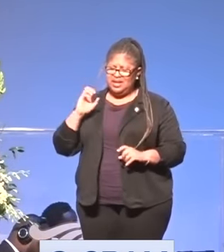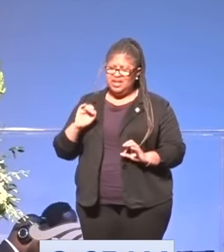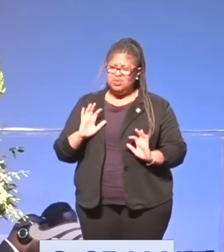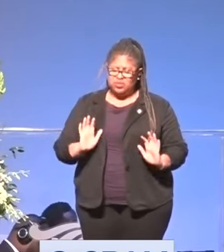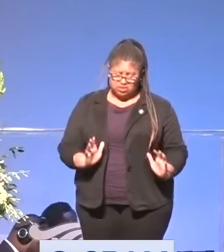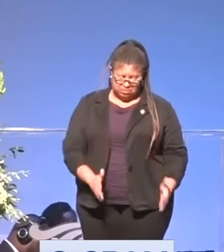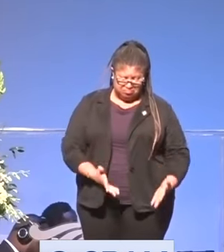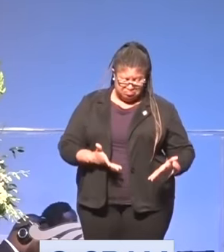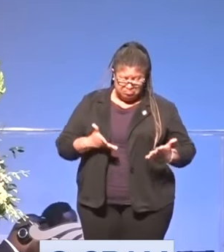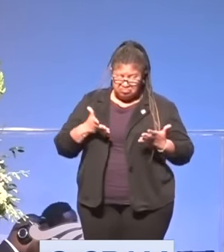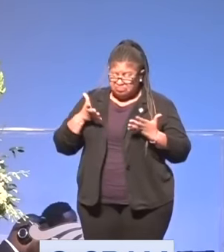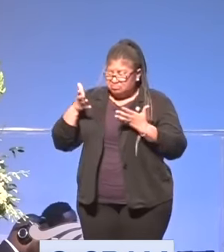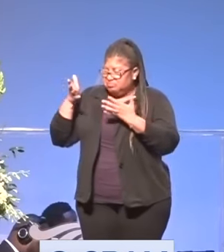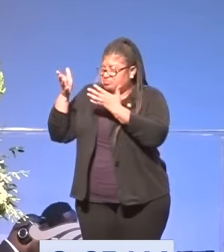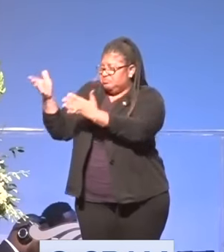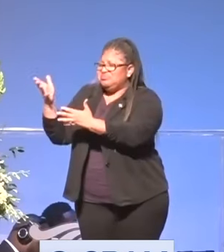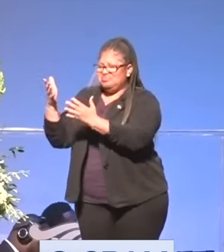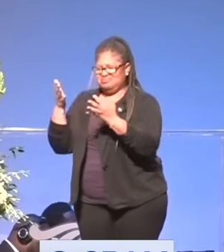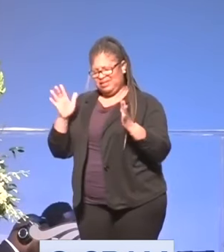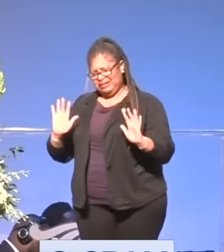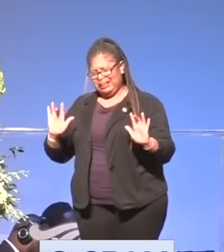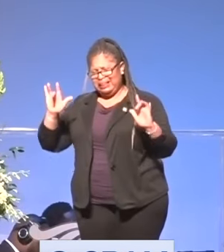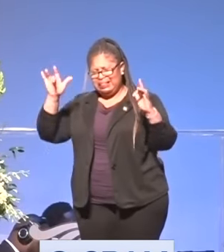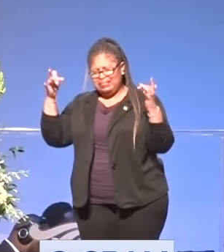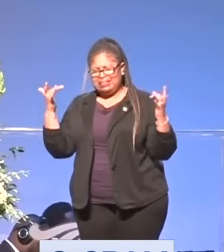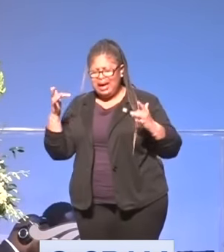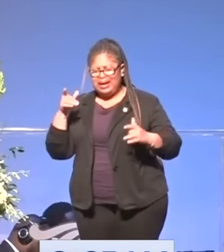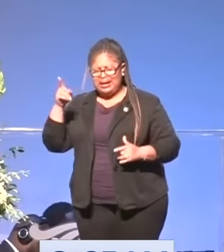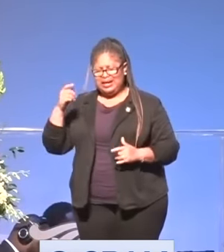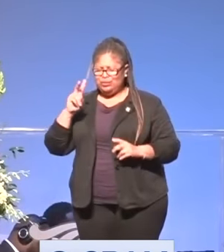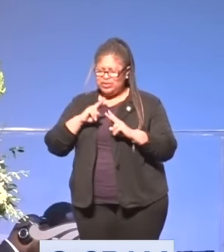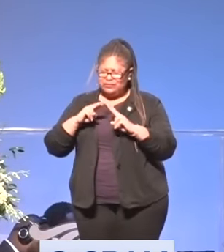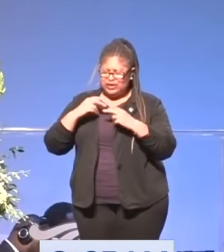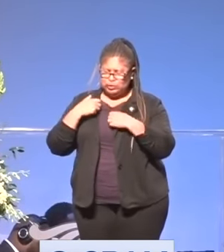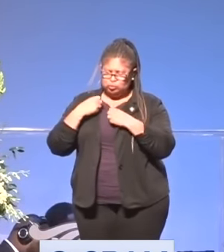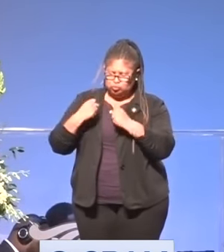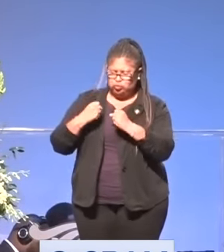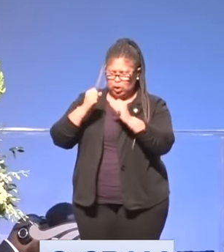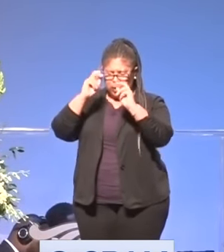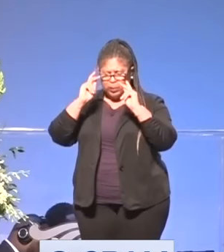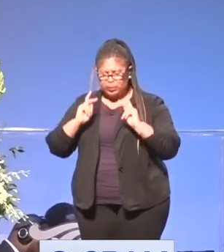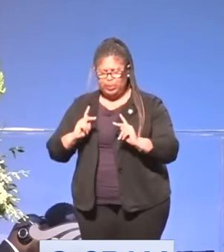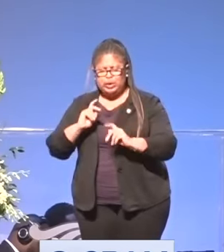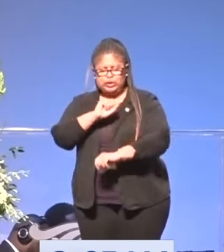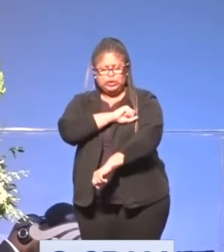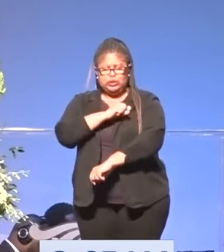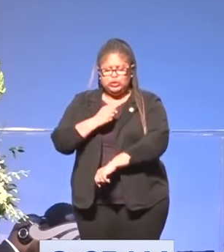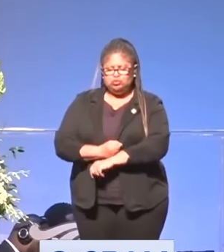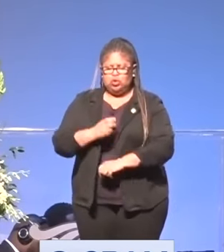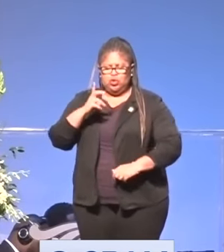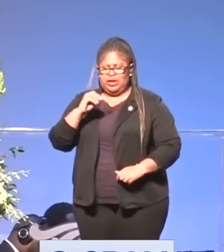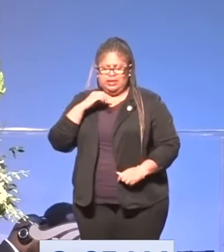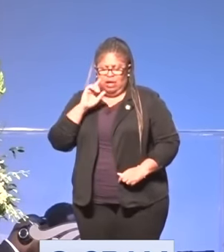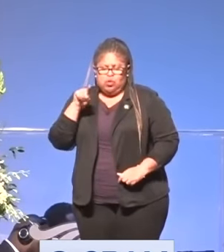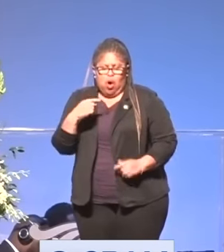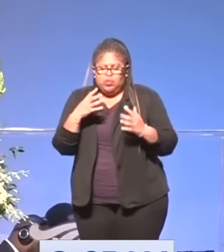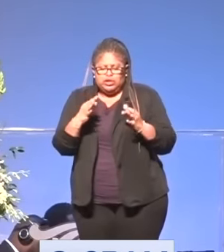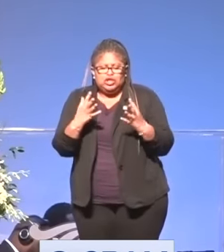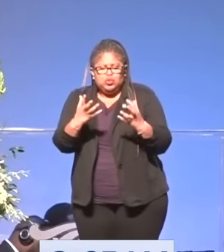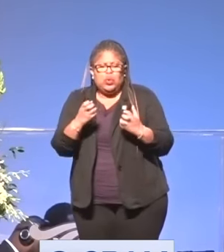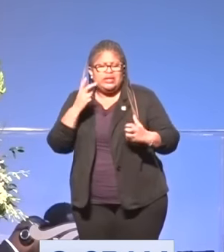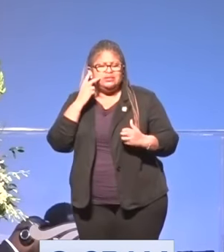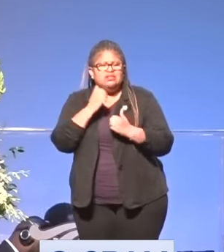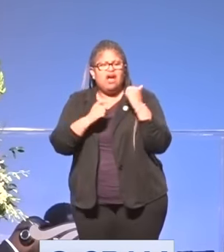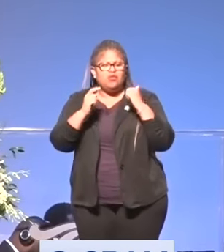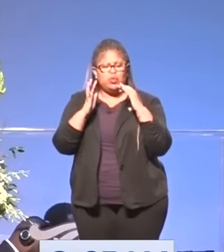I never questioned anyone's strength, but it was unbelievable how my uncle and grandmother broke their back. Always see their children smile and made a way when it seemed